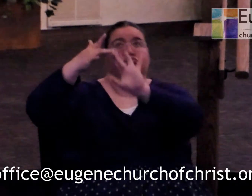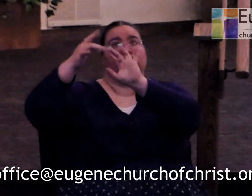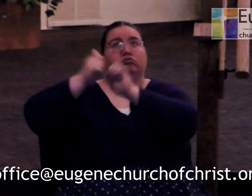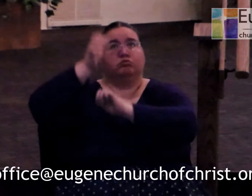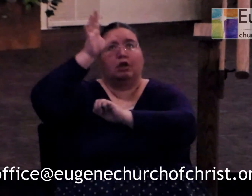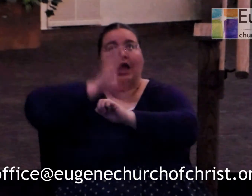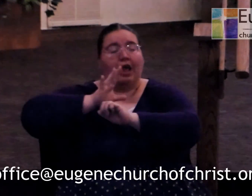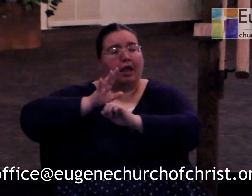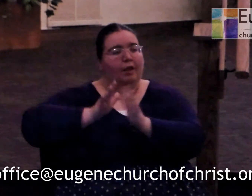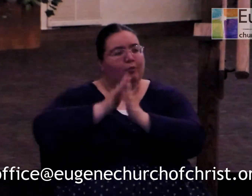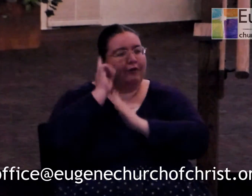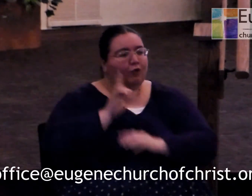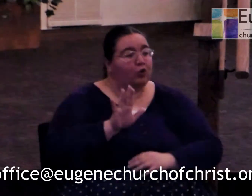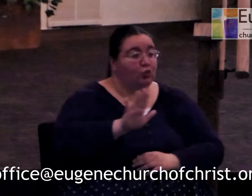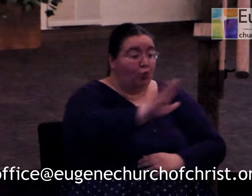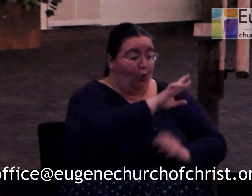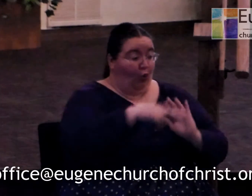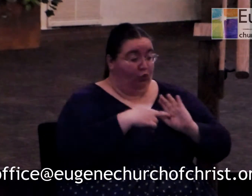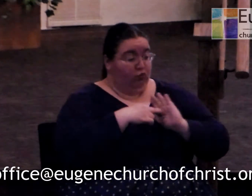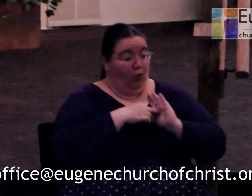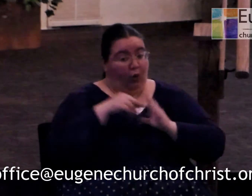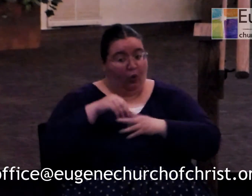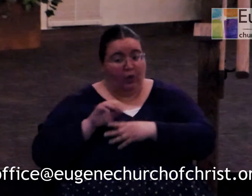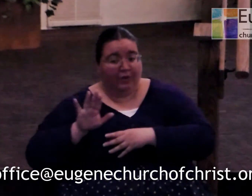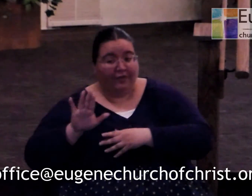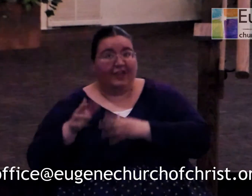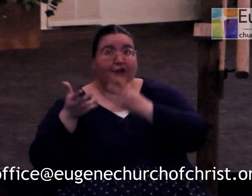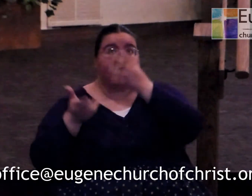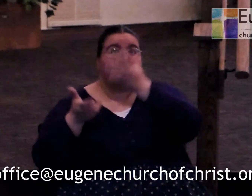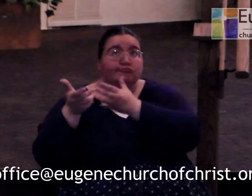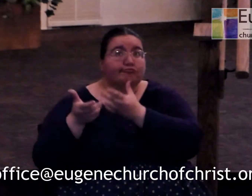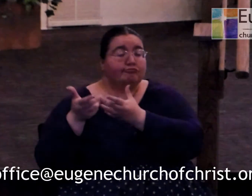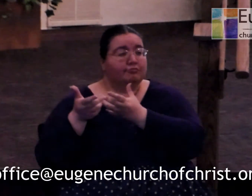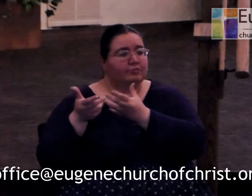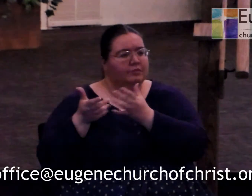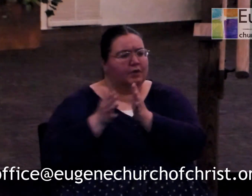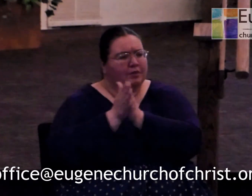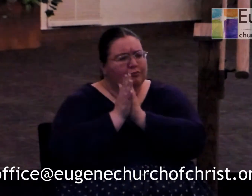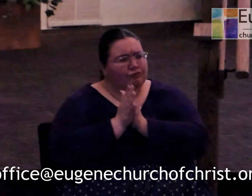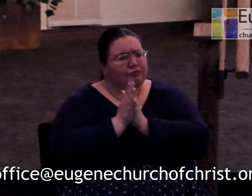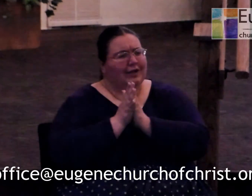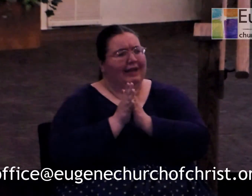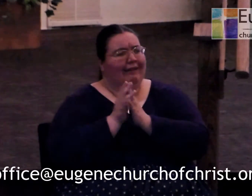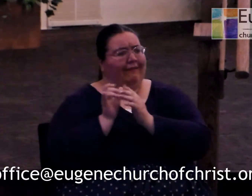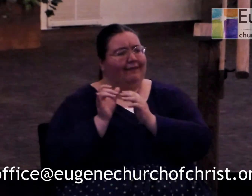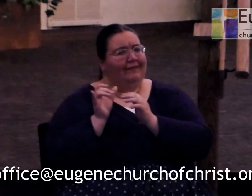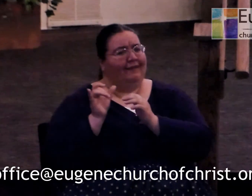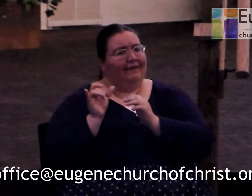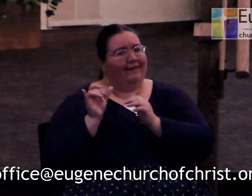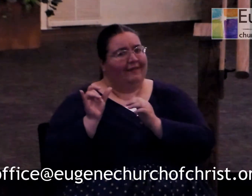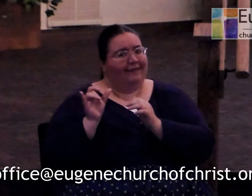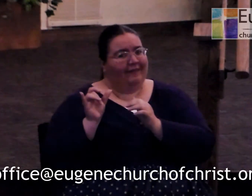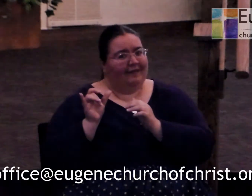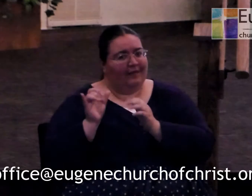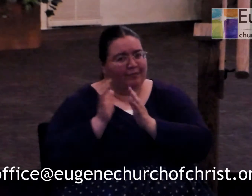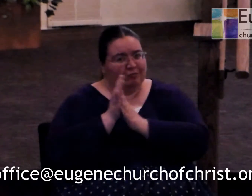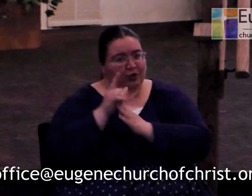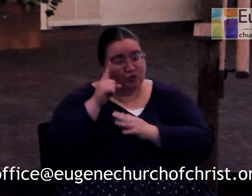may play in that. Pray for that person like it matters, like you believe them to actually be lost and you want to help in